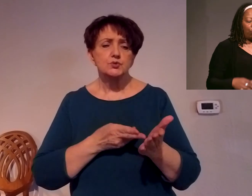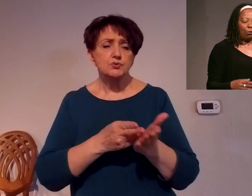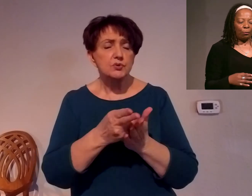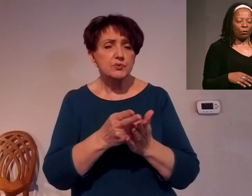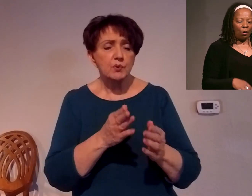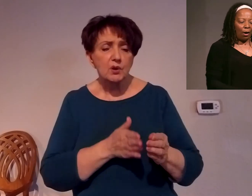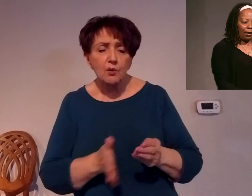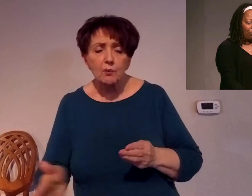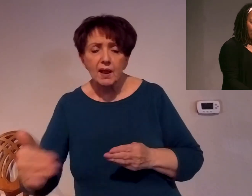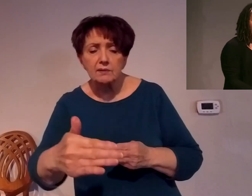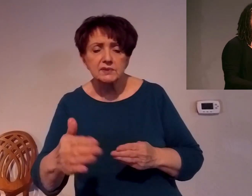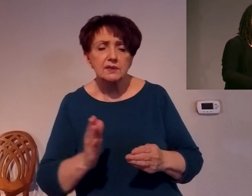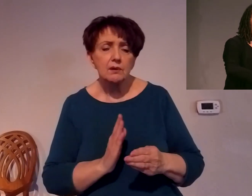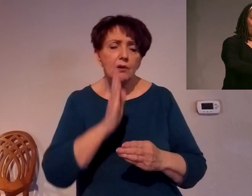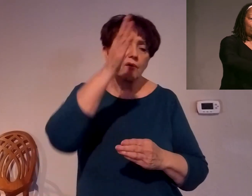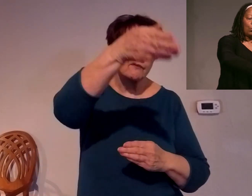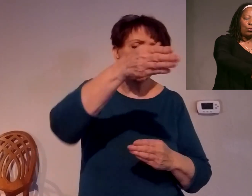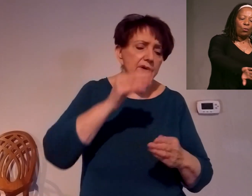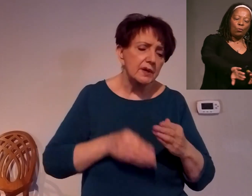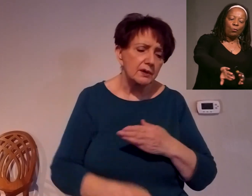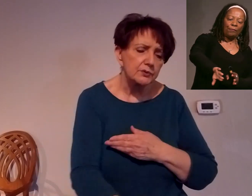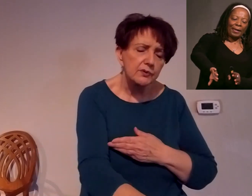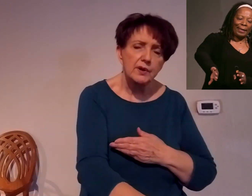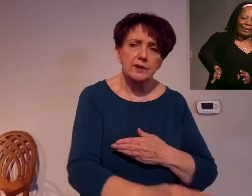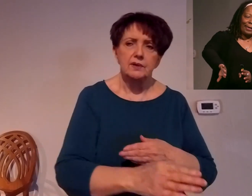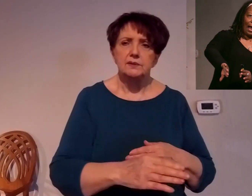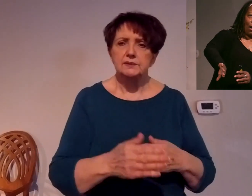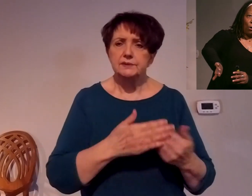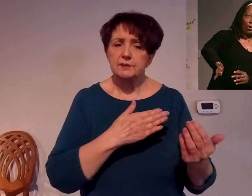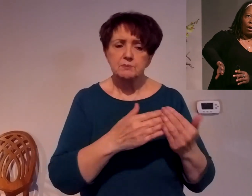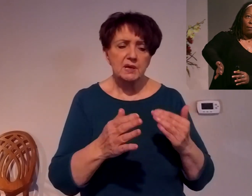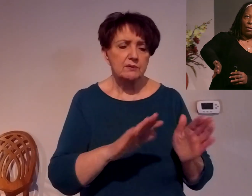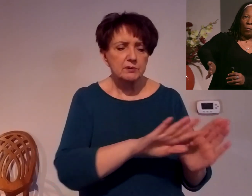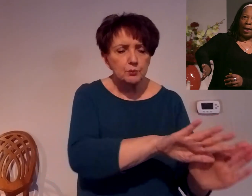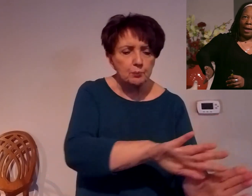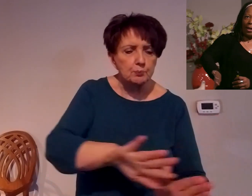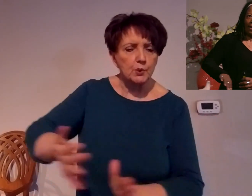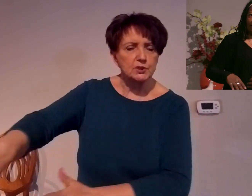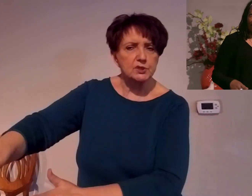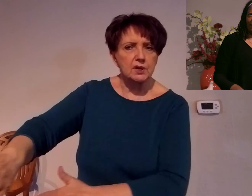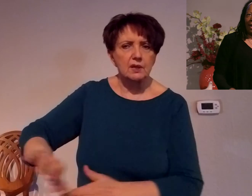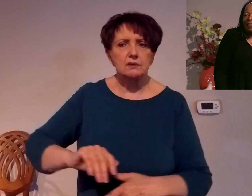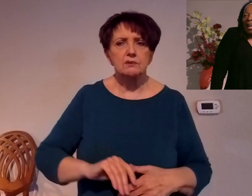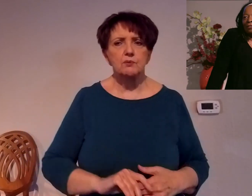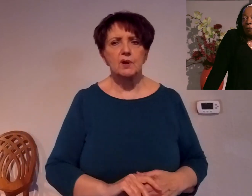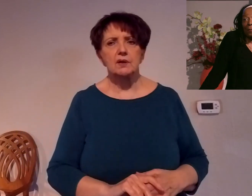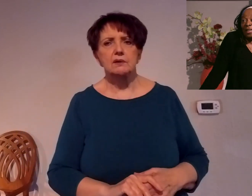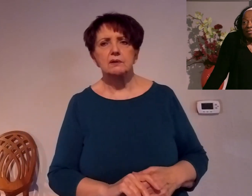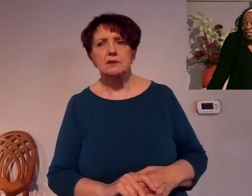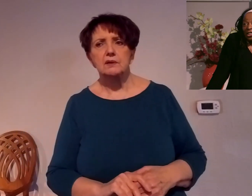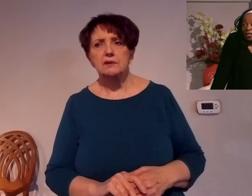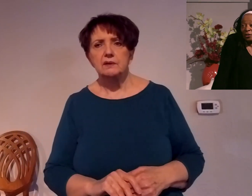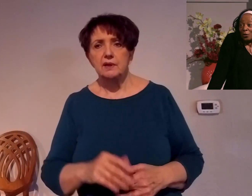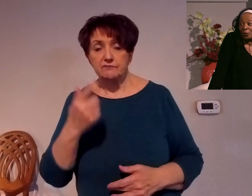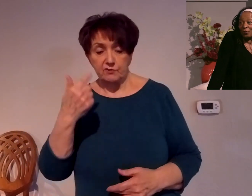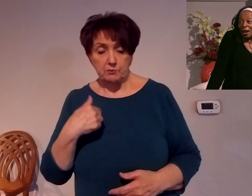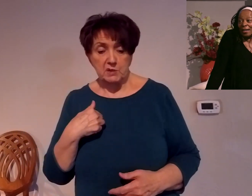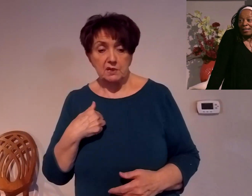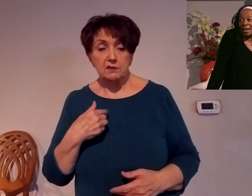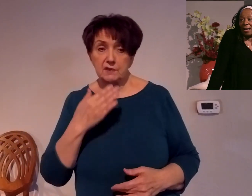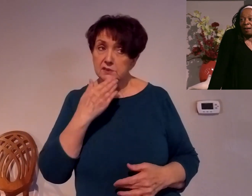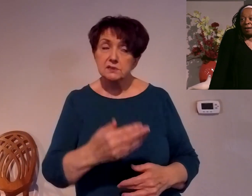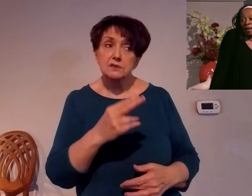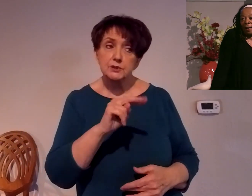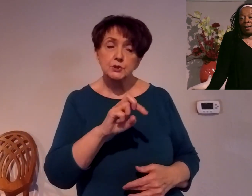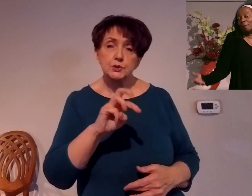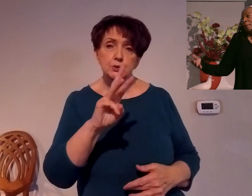over it. Truth will go under it. Truth will move it out of the way. And that, for me, is the good news,